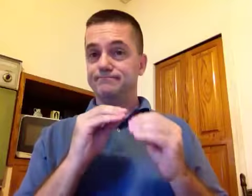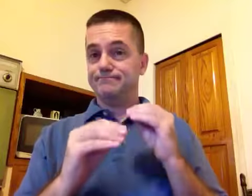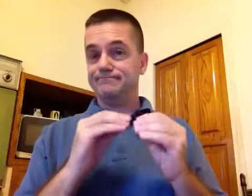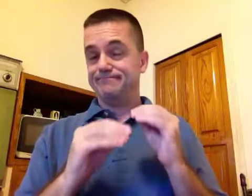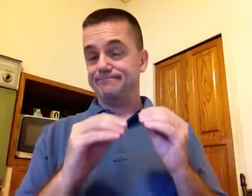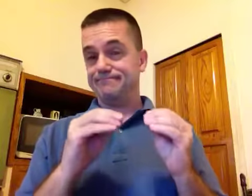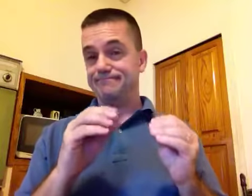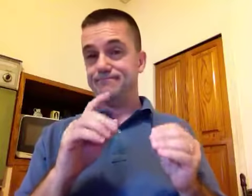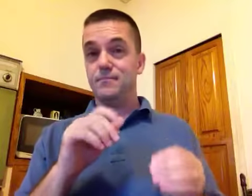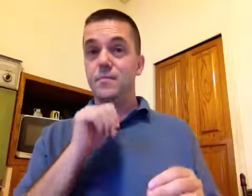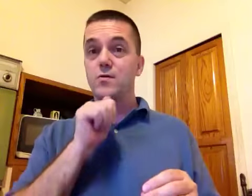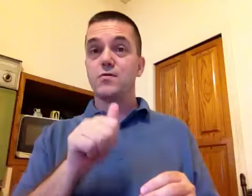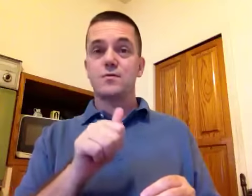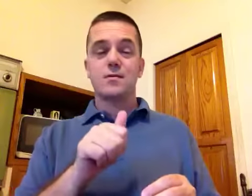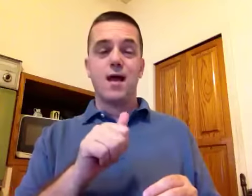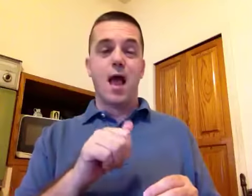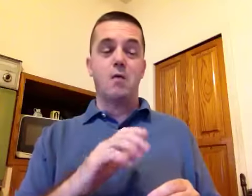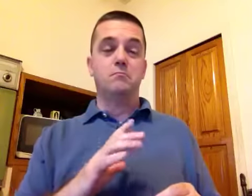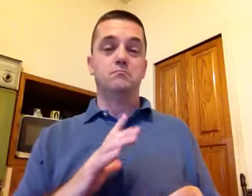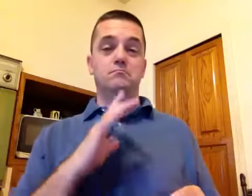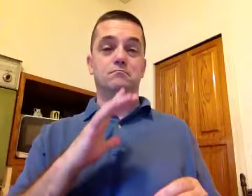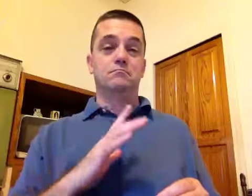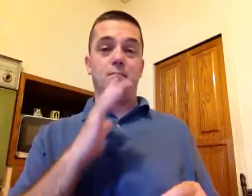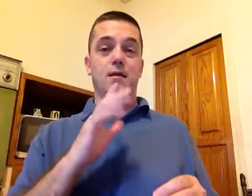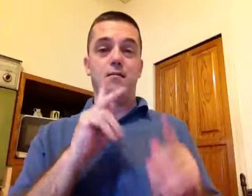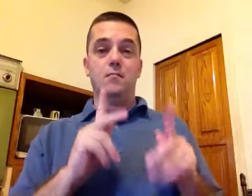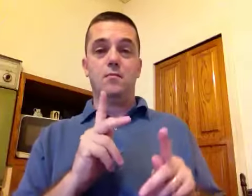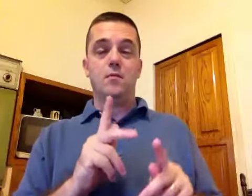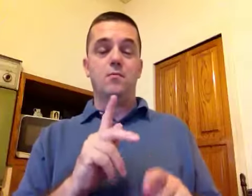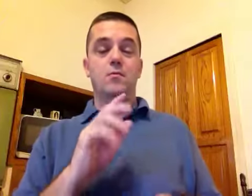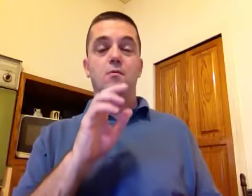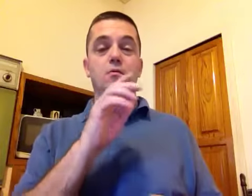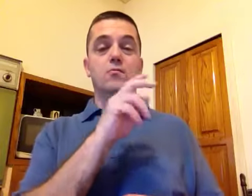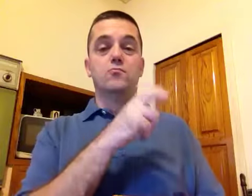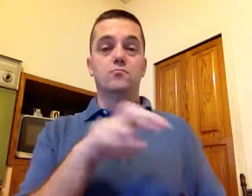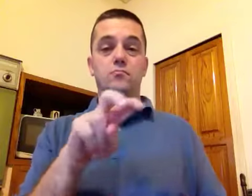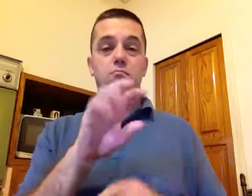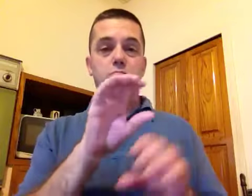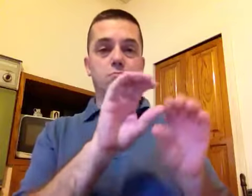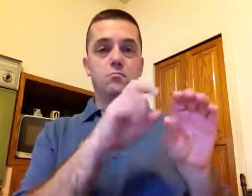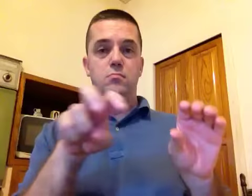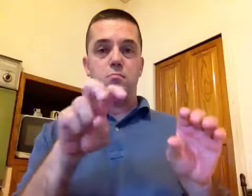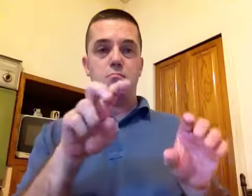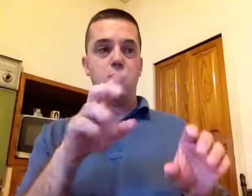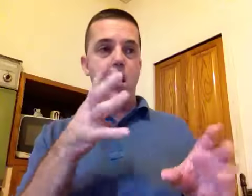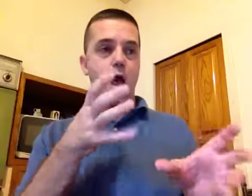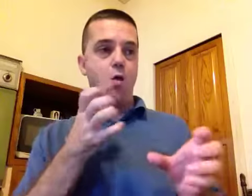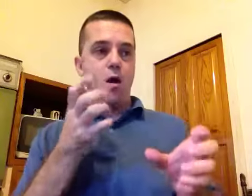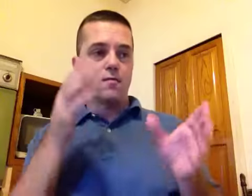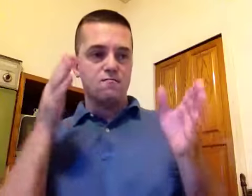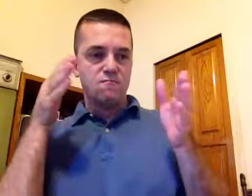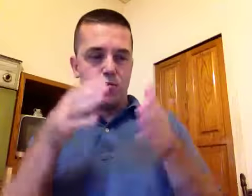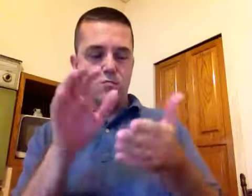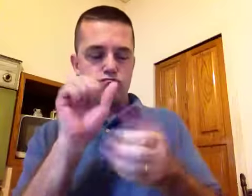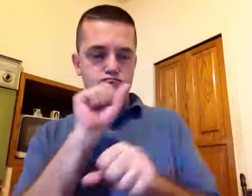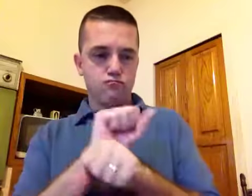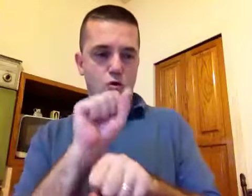traders. And this is where I want him to go. And boy, you've got a good man